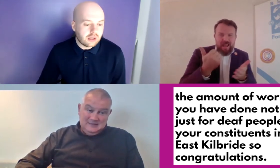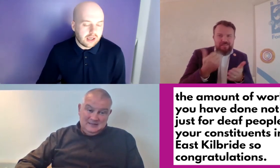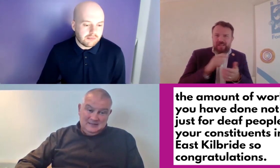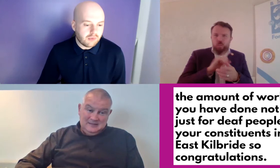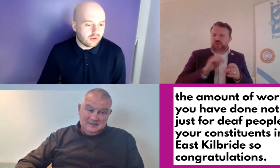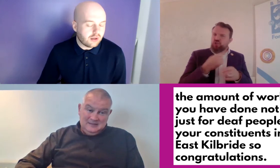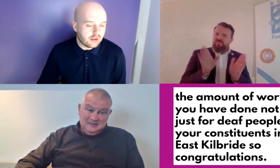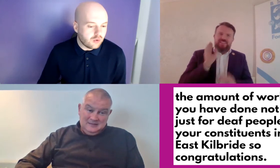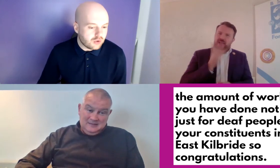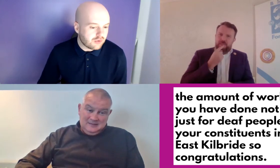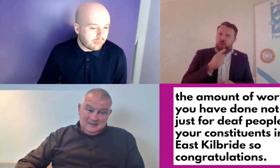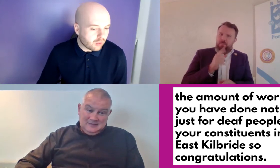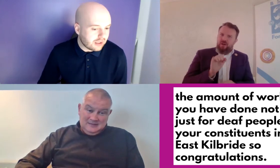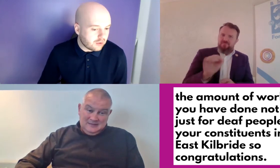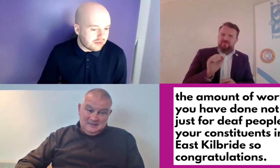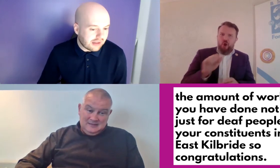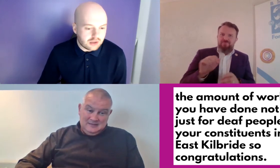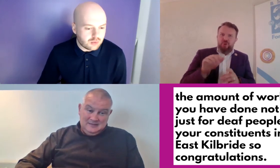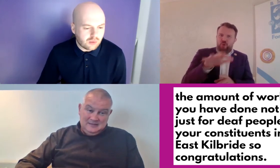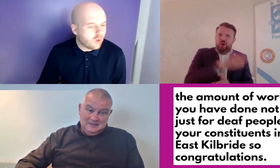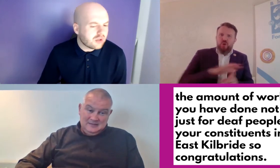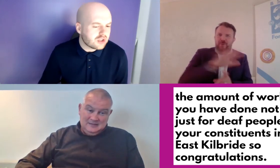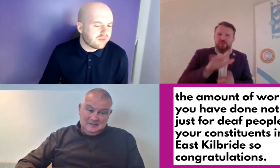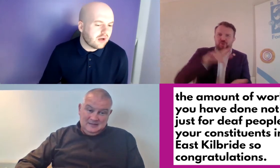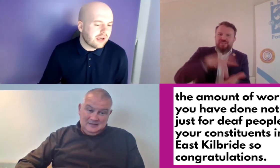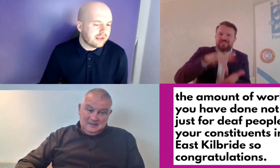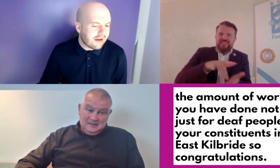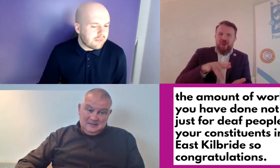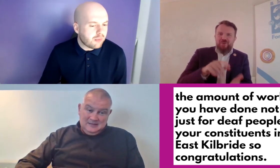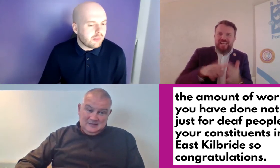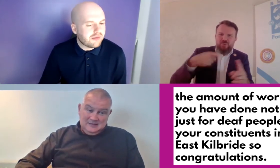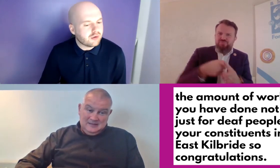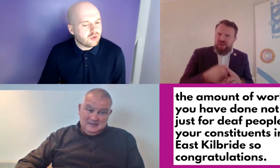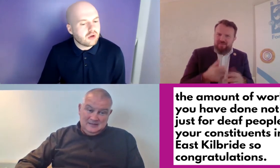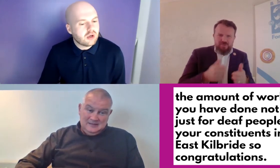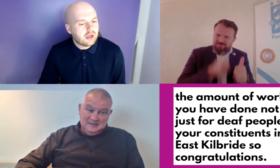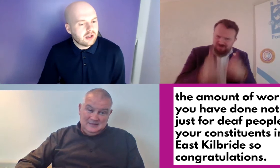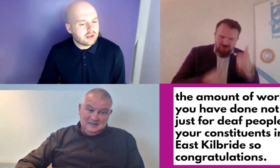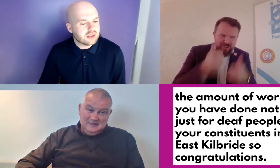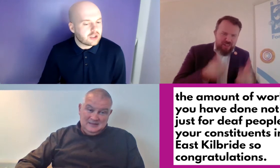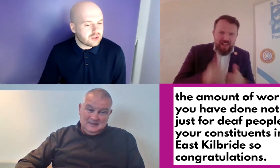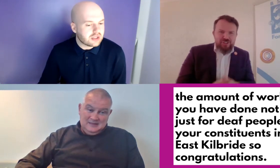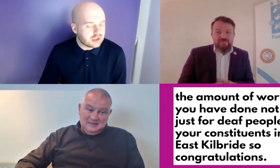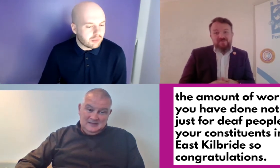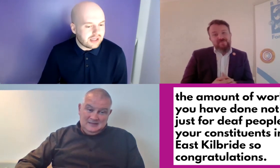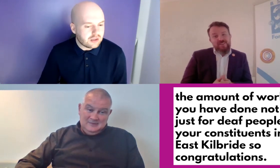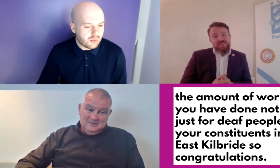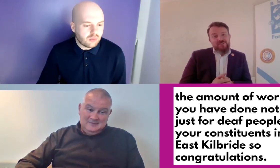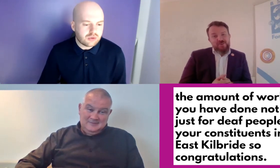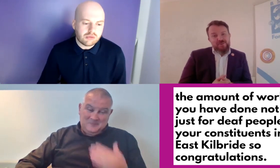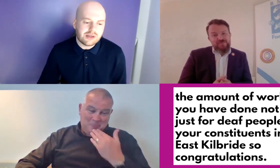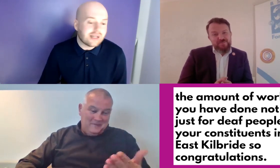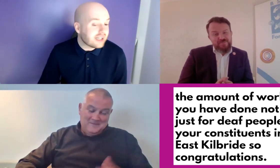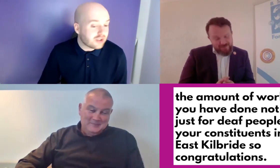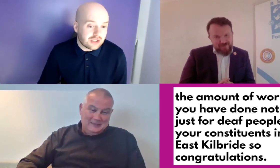done, all the news and reporting that you've delivered as well, not only just for deaf people, but for your constituents in East Kilbride as well.